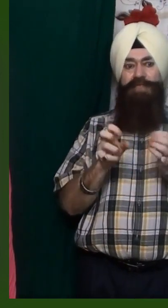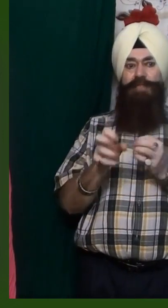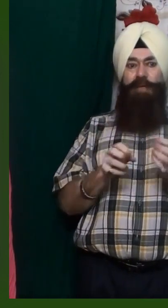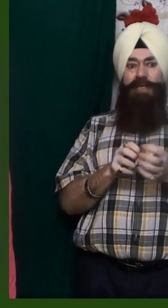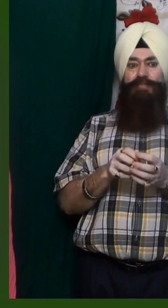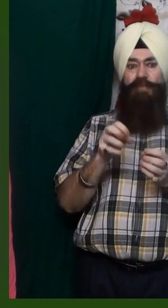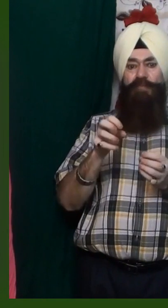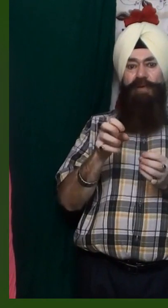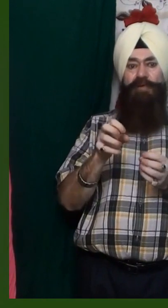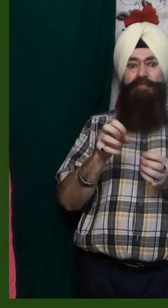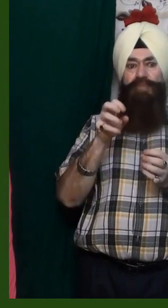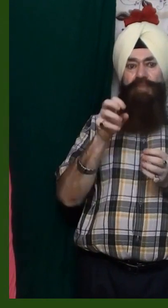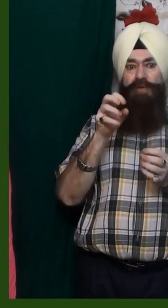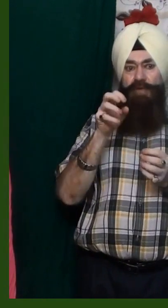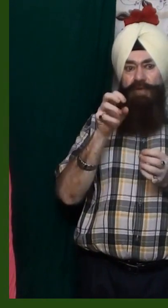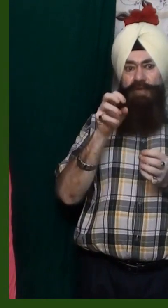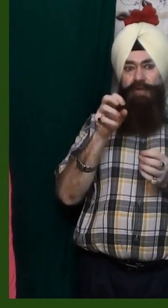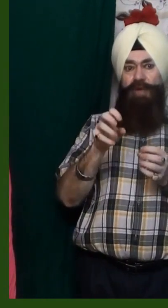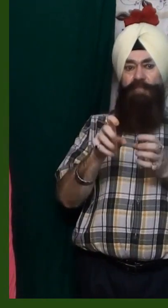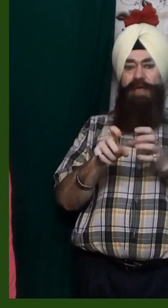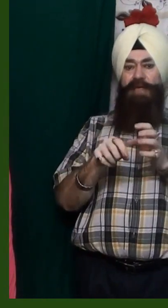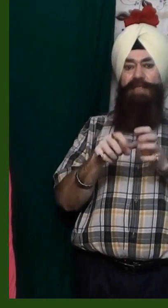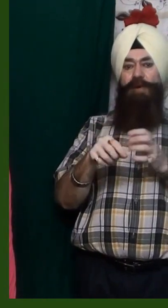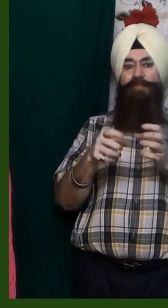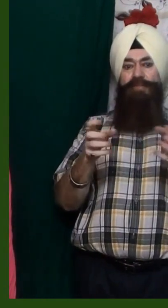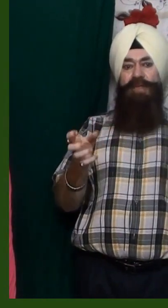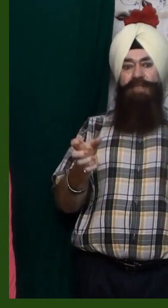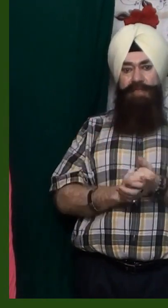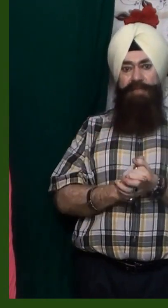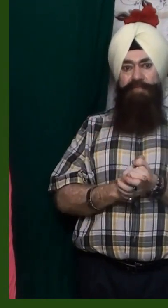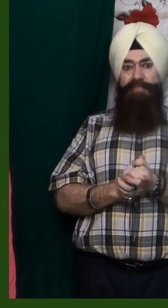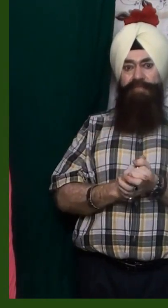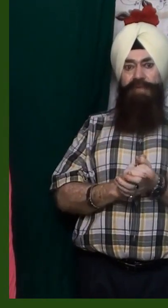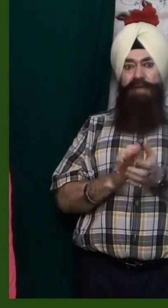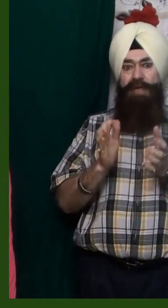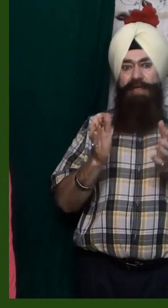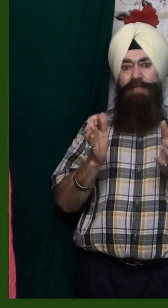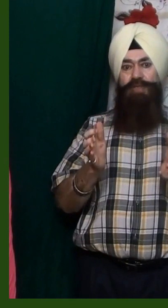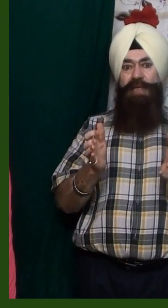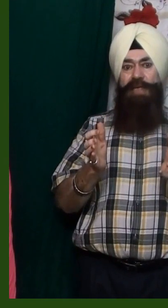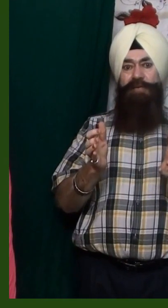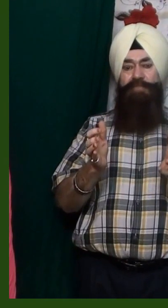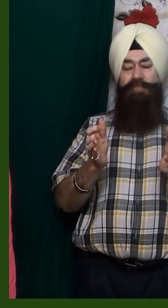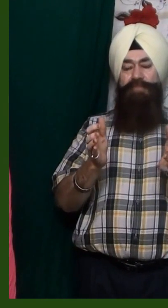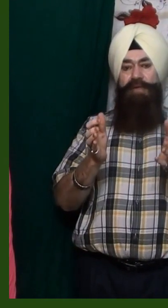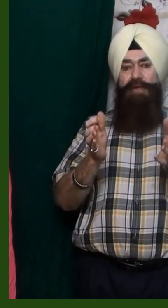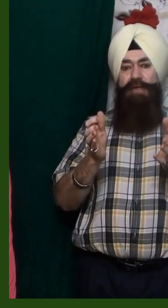place or it is a space from where you are making the observations. It is